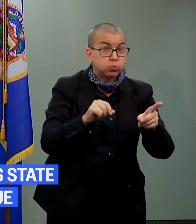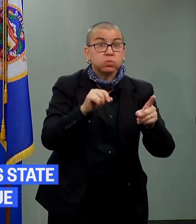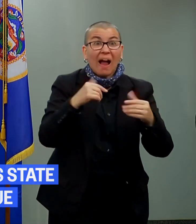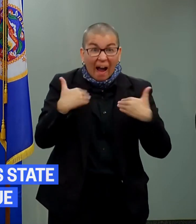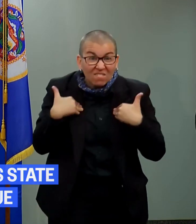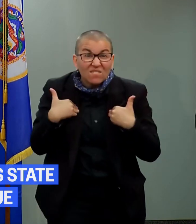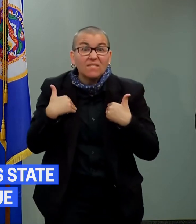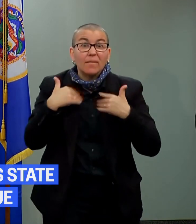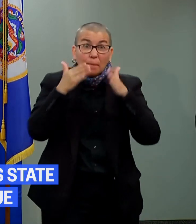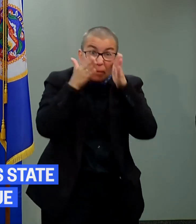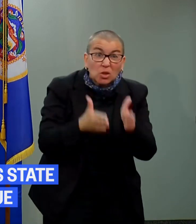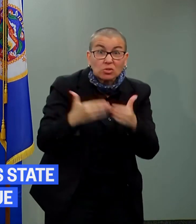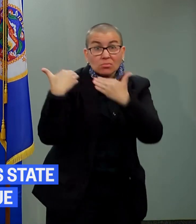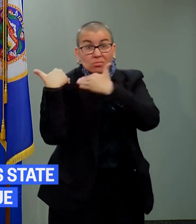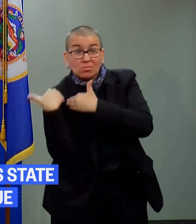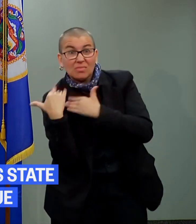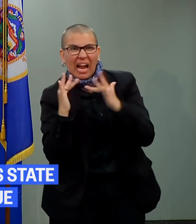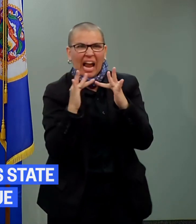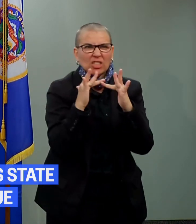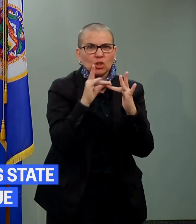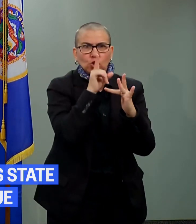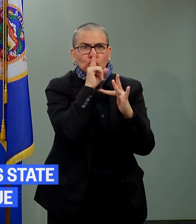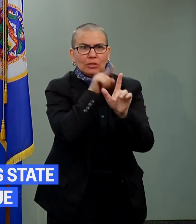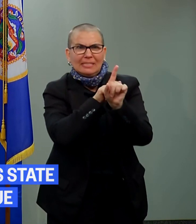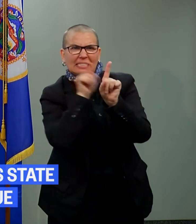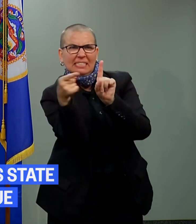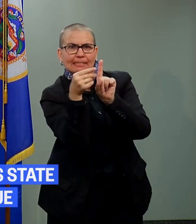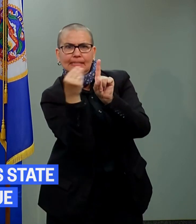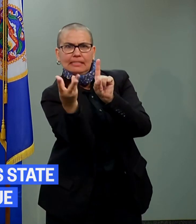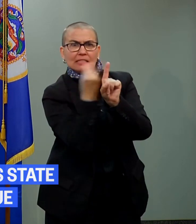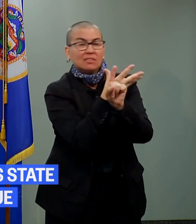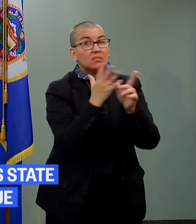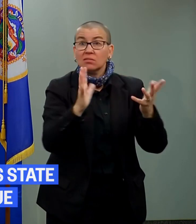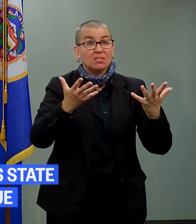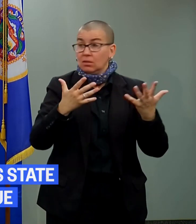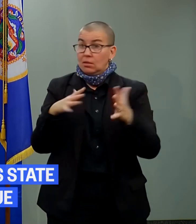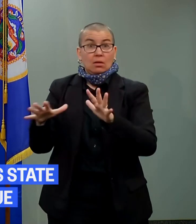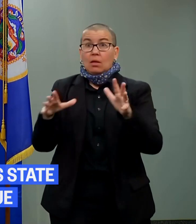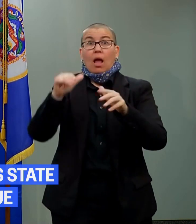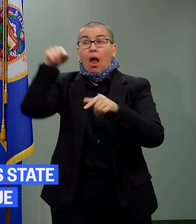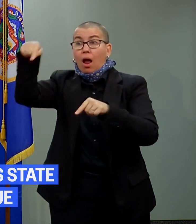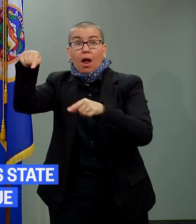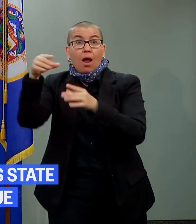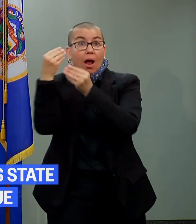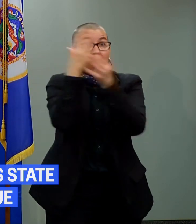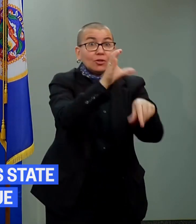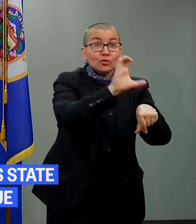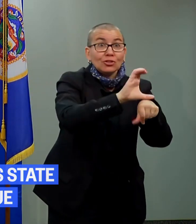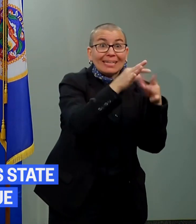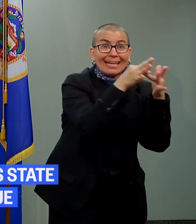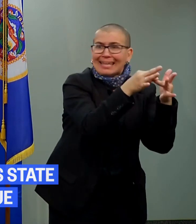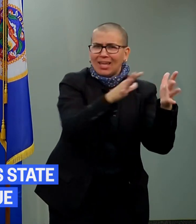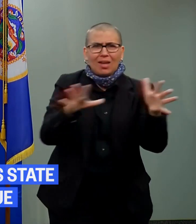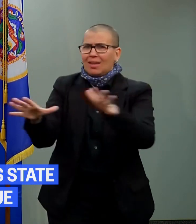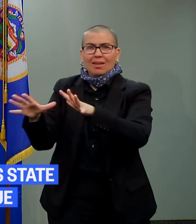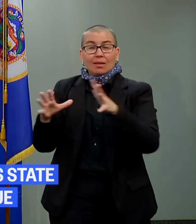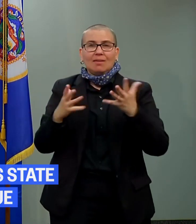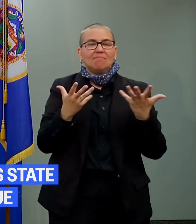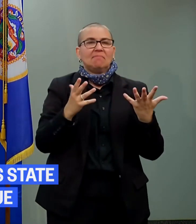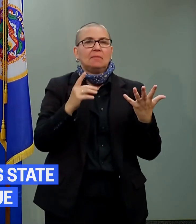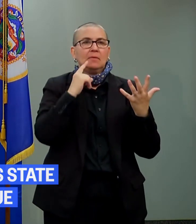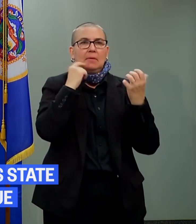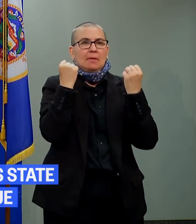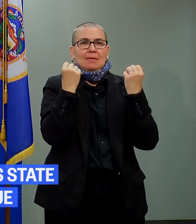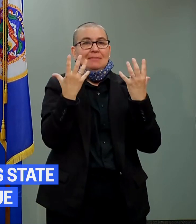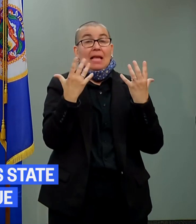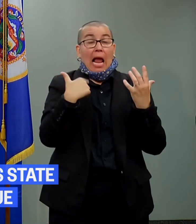from human intelligence that's coming in. But I just think candidly, I certainly think I want to believe it's outside more, and that might